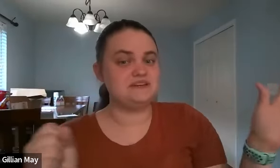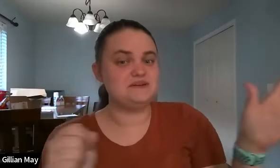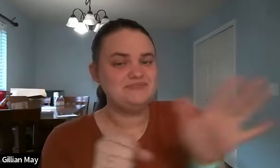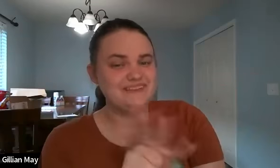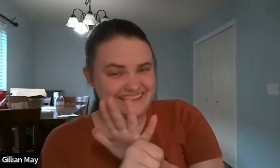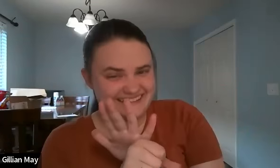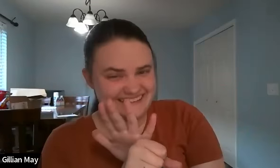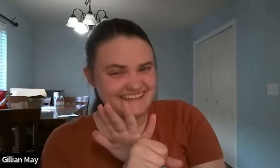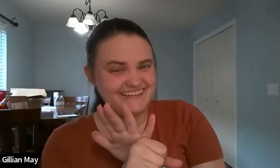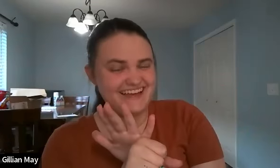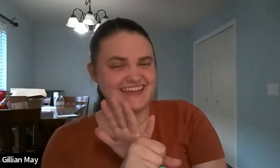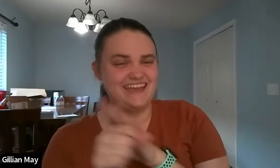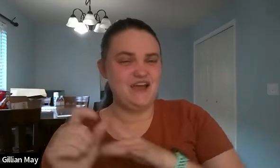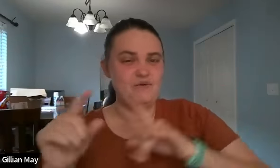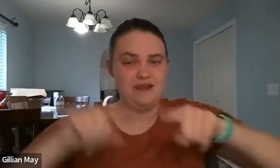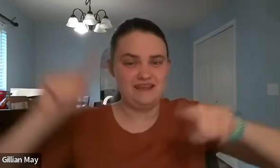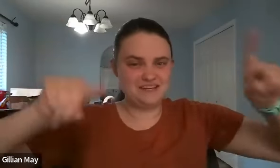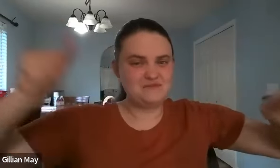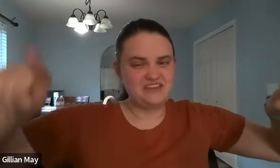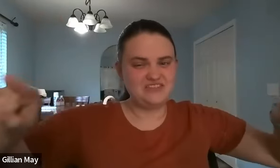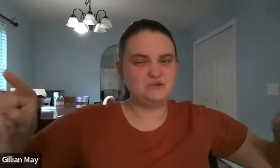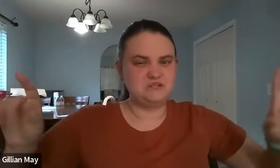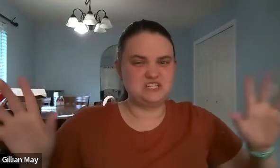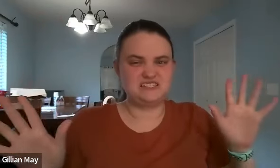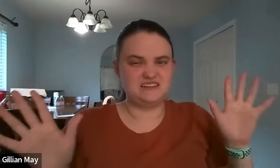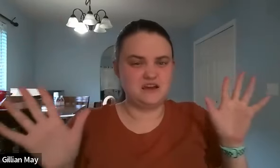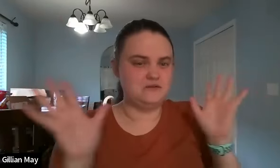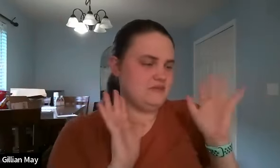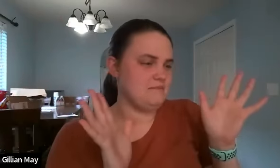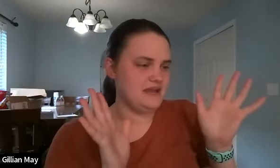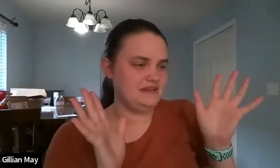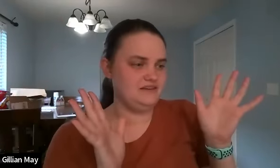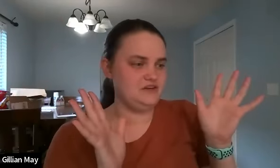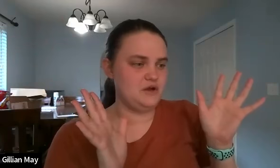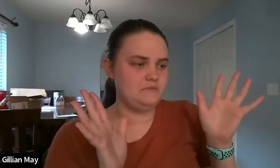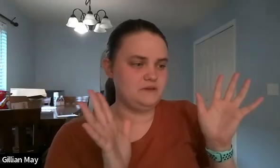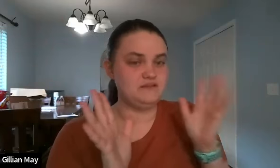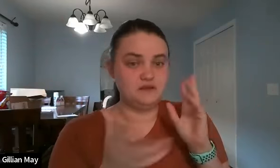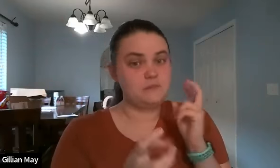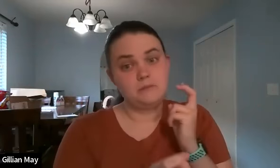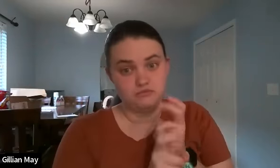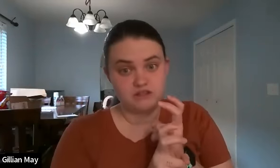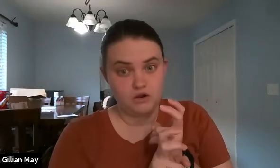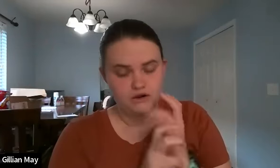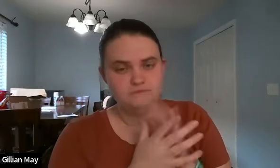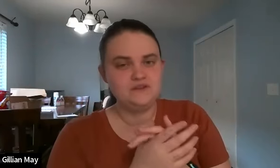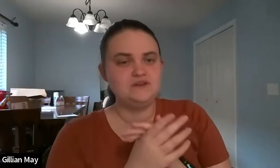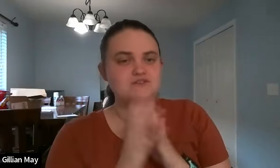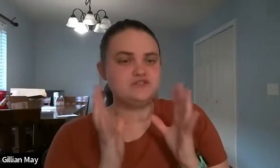be completely like random, I think would be just that might, be a little, that might be really hard.